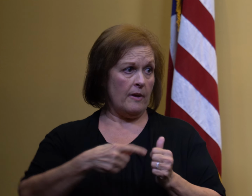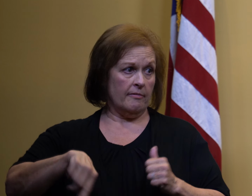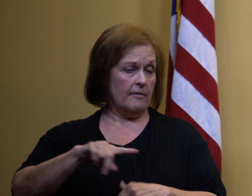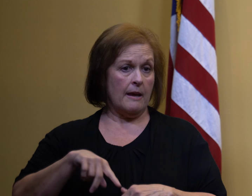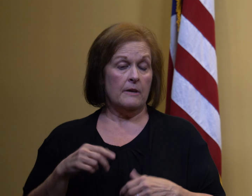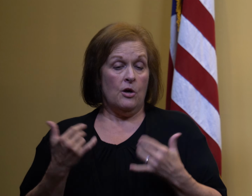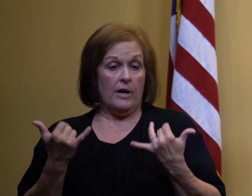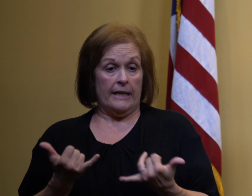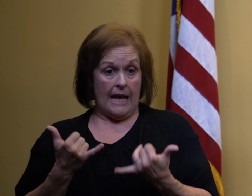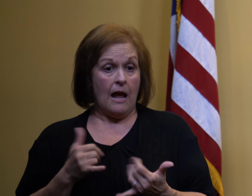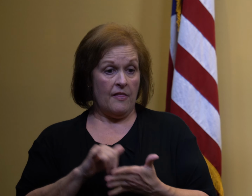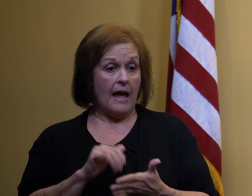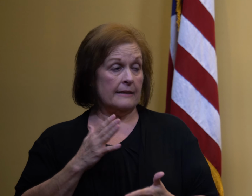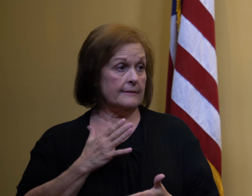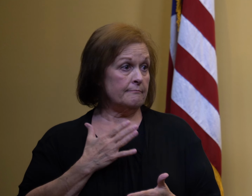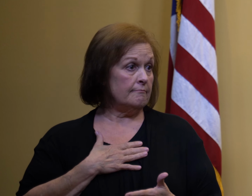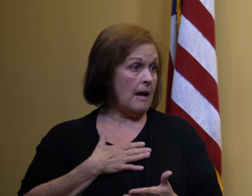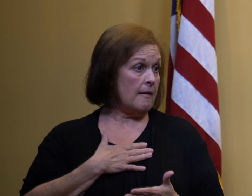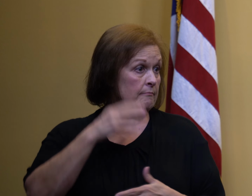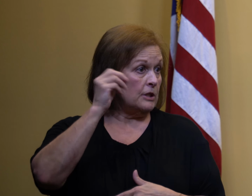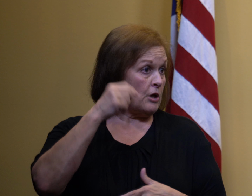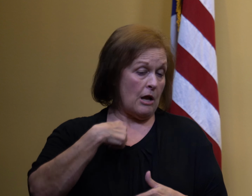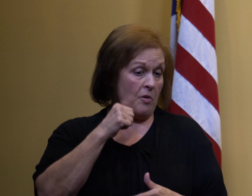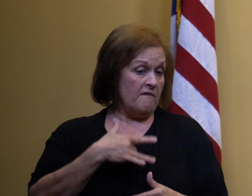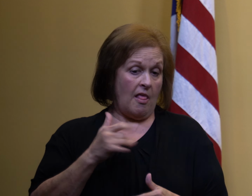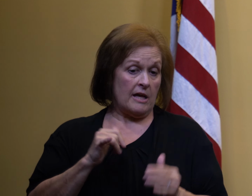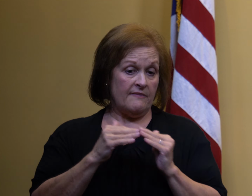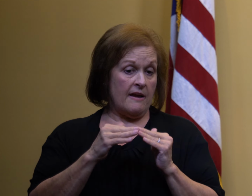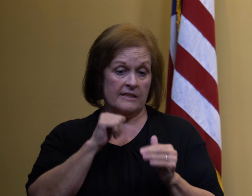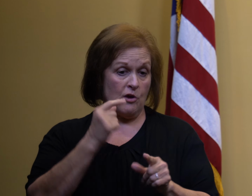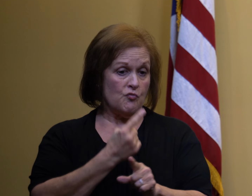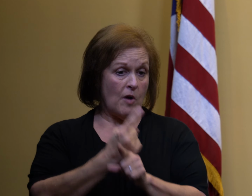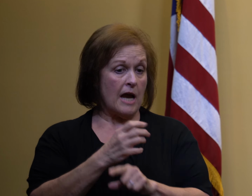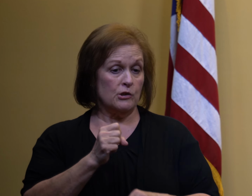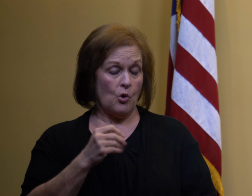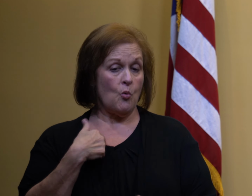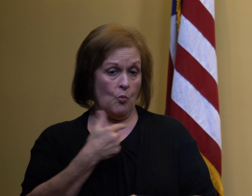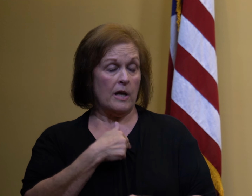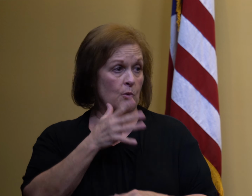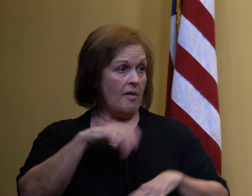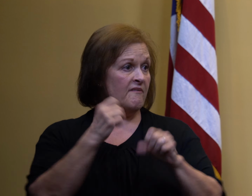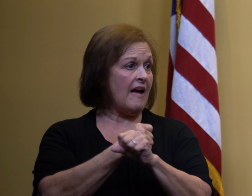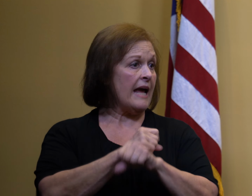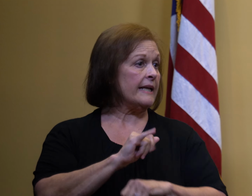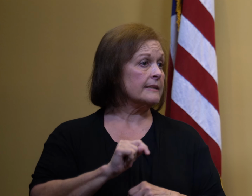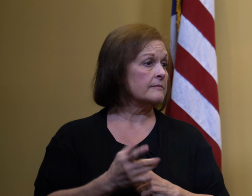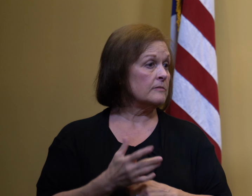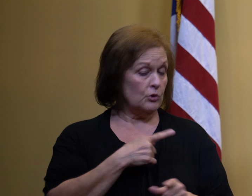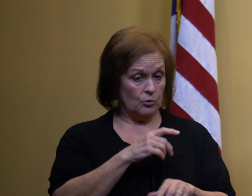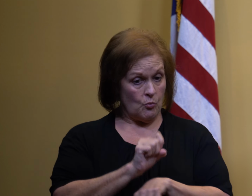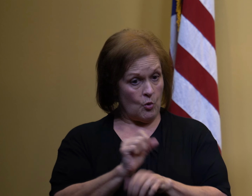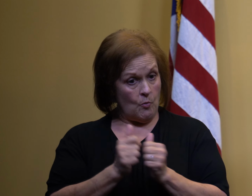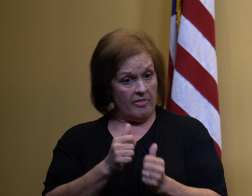so at this time, that is our approach. We don't think it's fair. We don't think it's accurate. So we're going to push back. Are you guys working with the